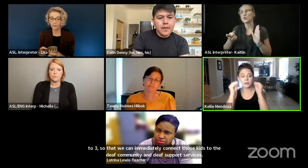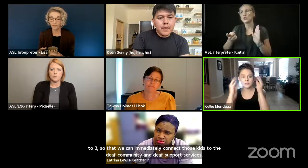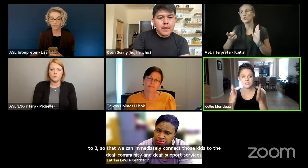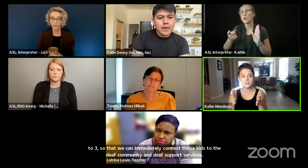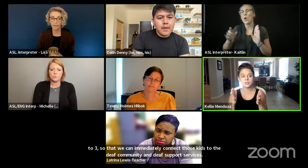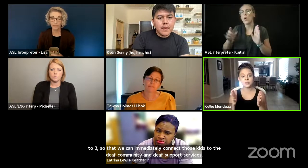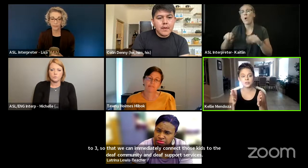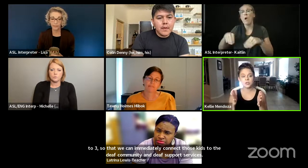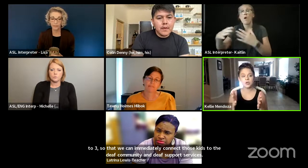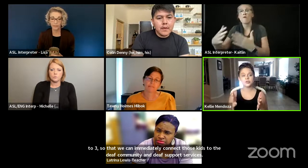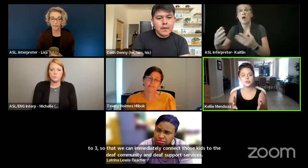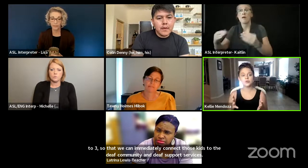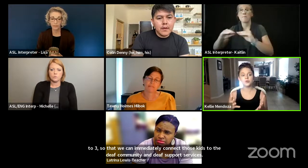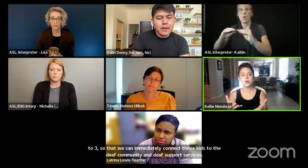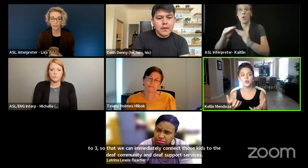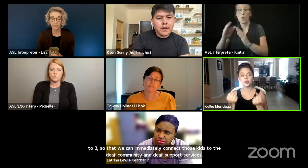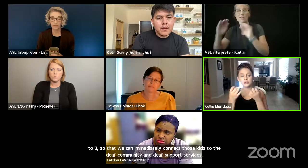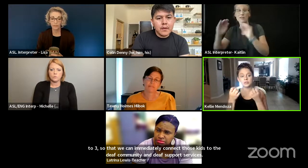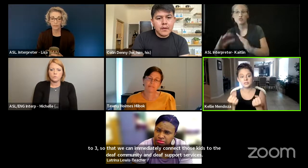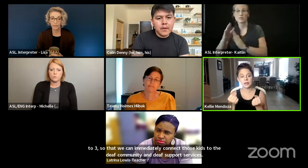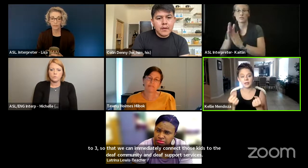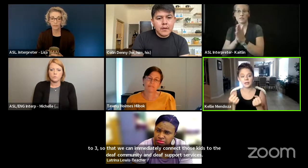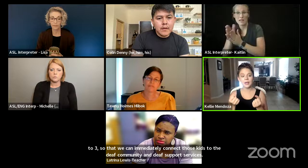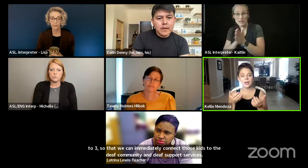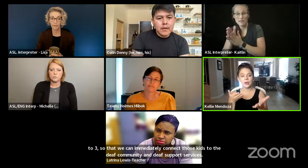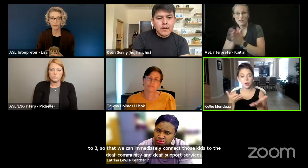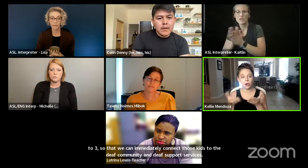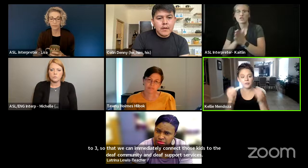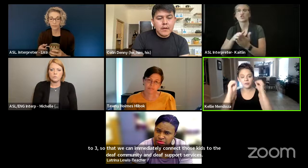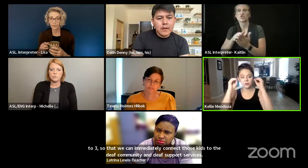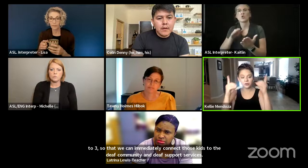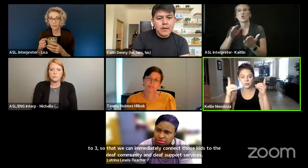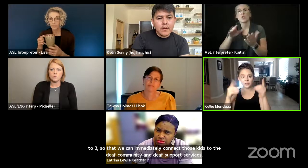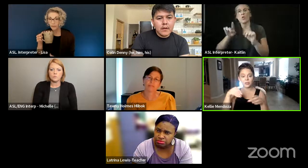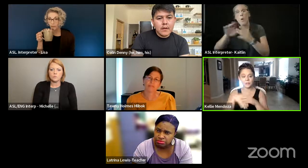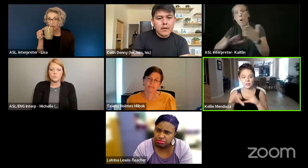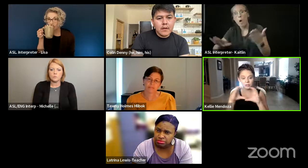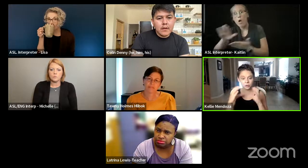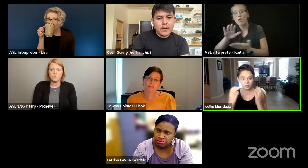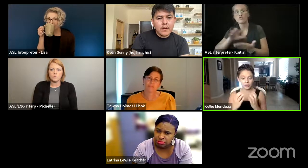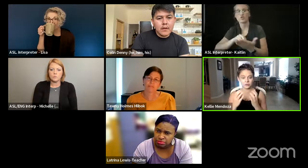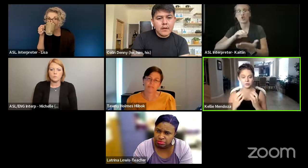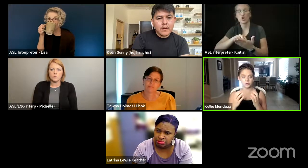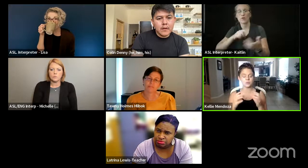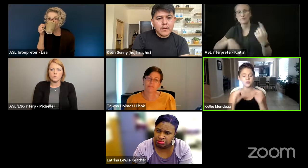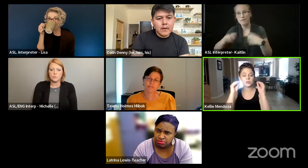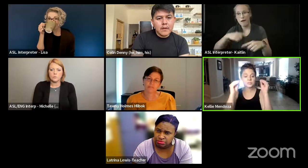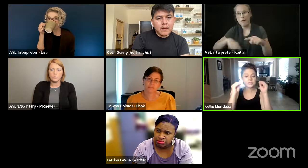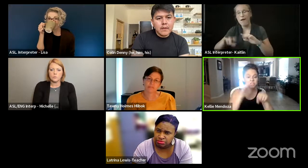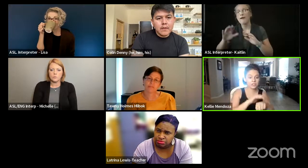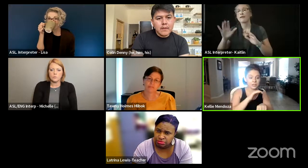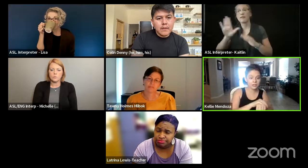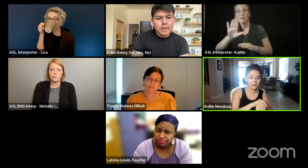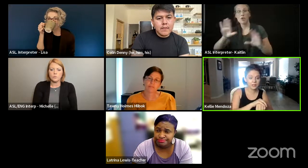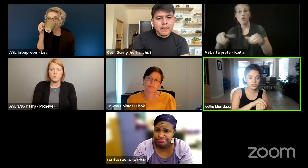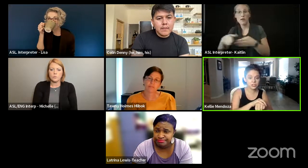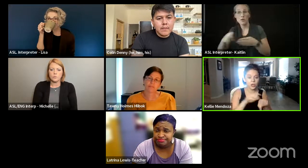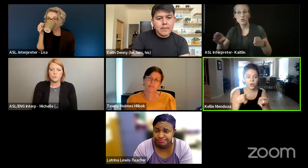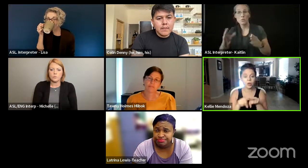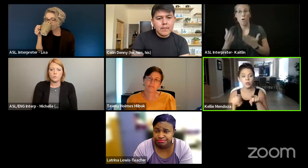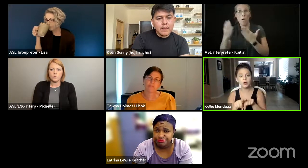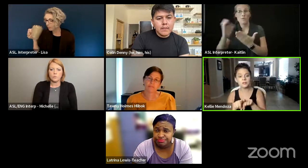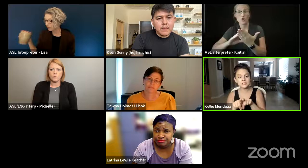to become teachers to learn sign and offer a curriculum in their classrooms when they're teaching